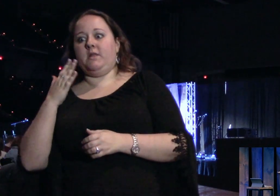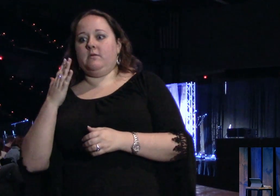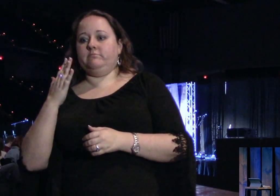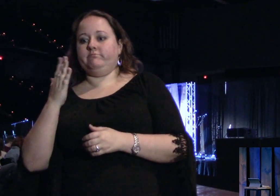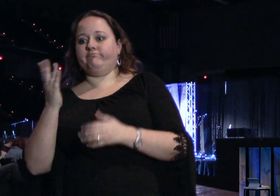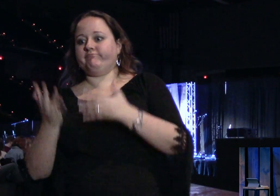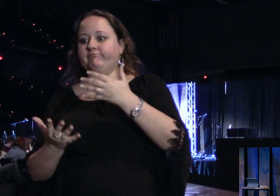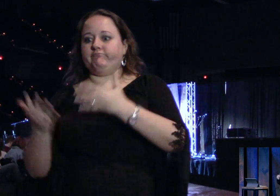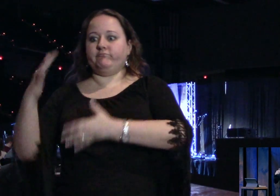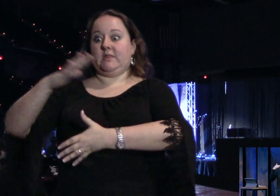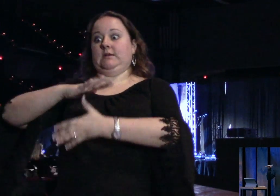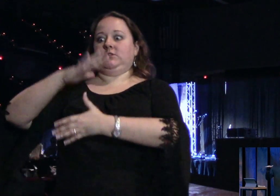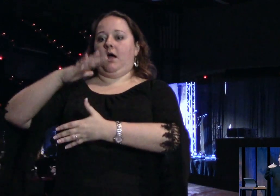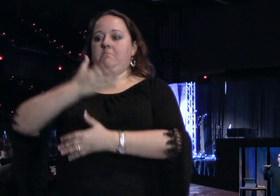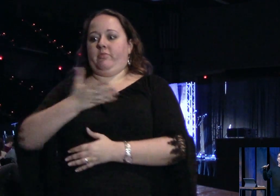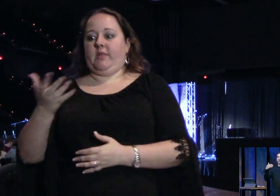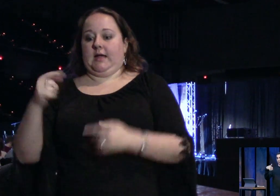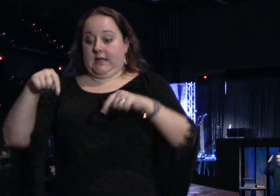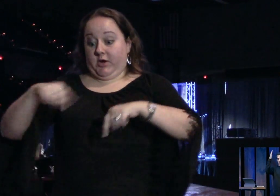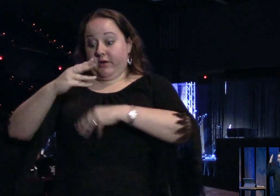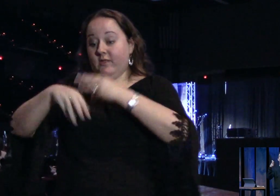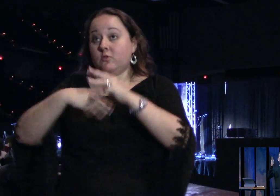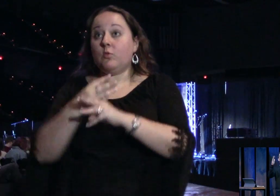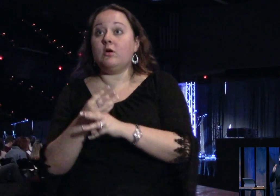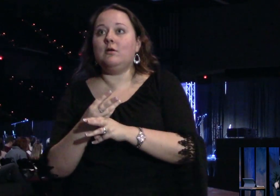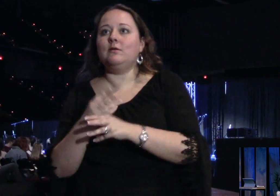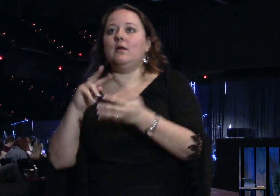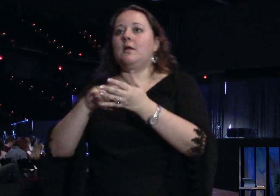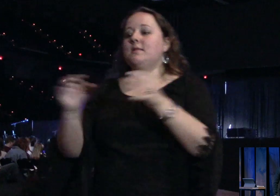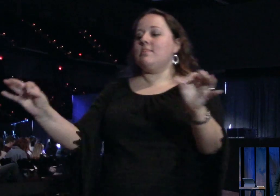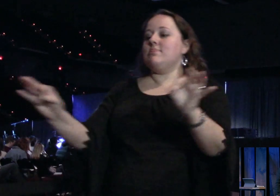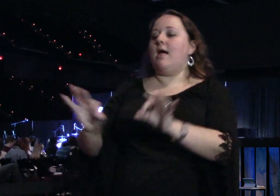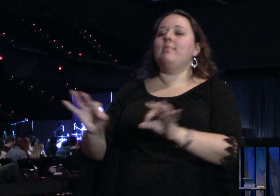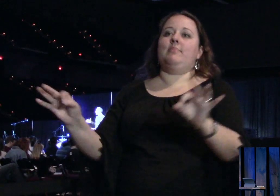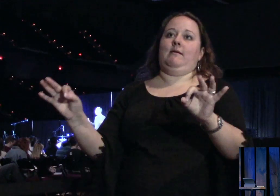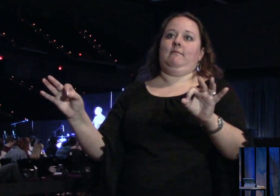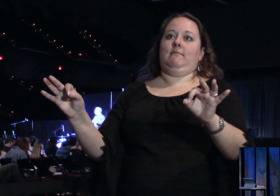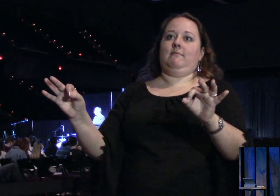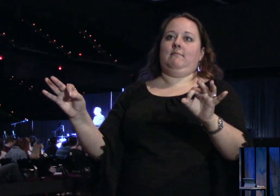the bottom of another ladder. He just didn't know what ladder it was.